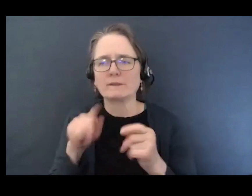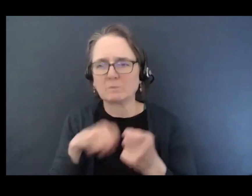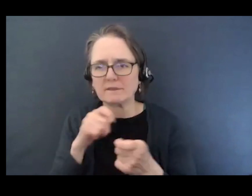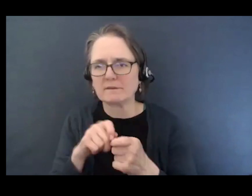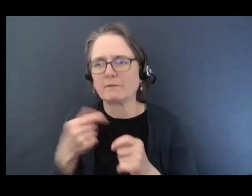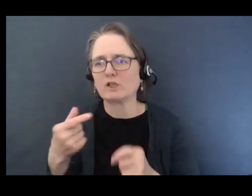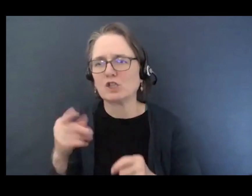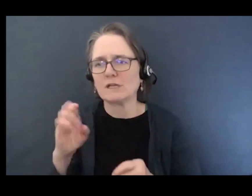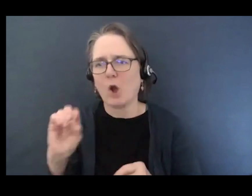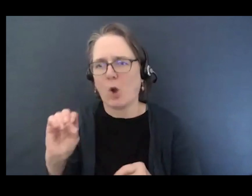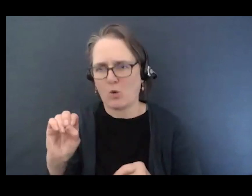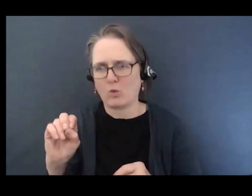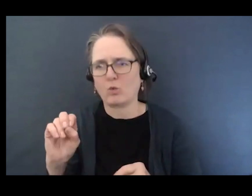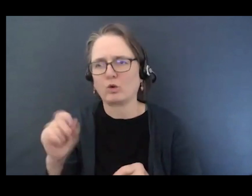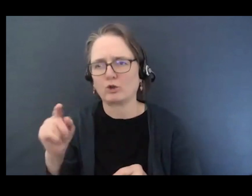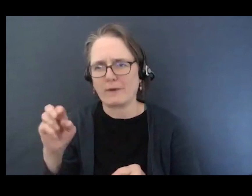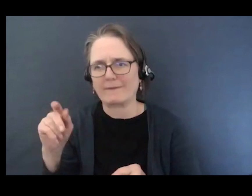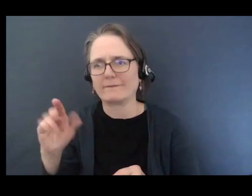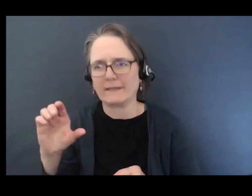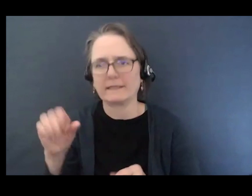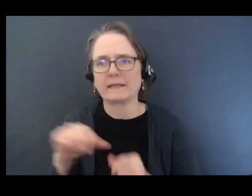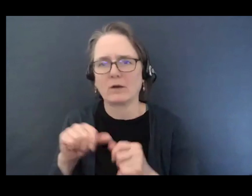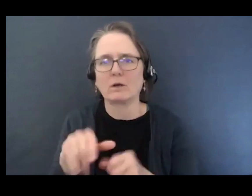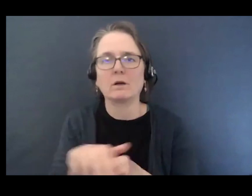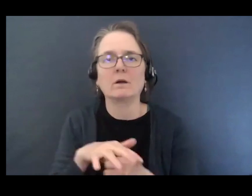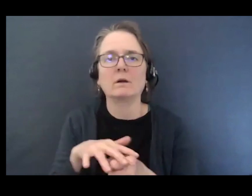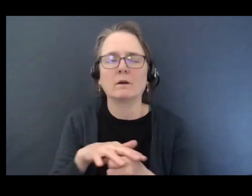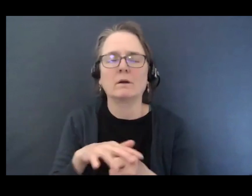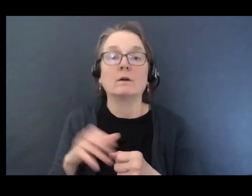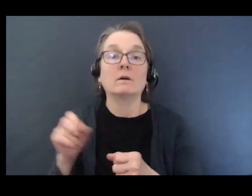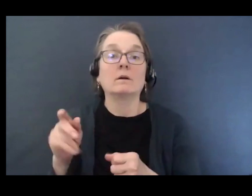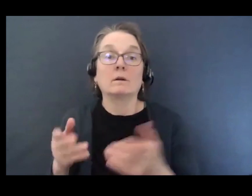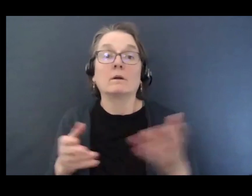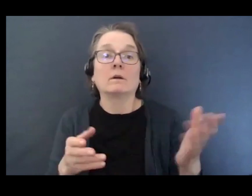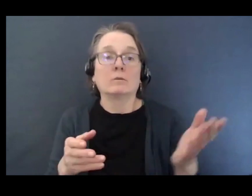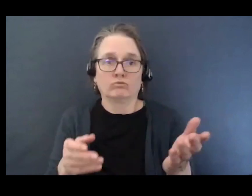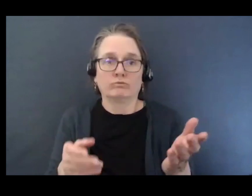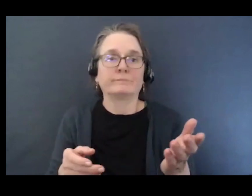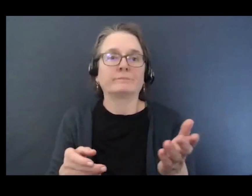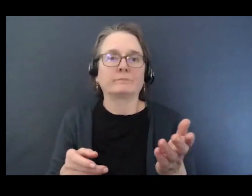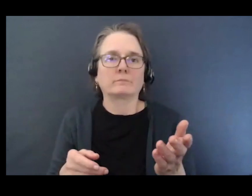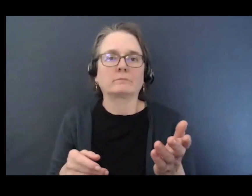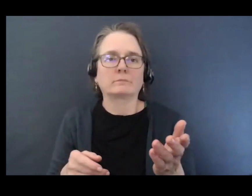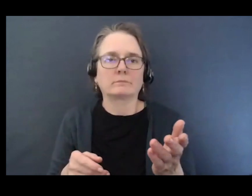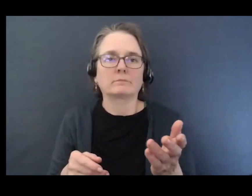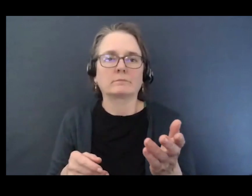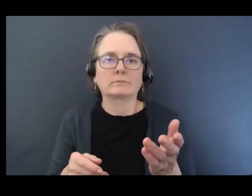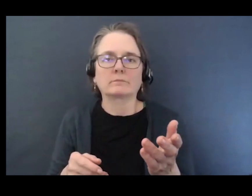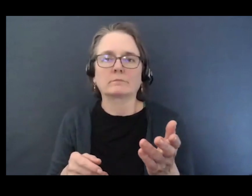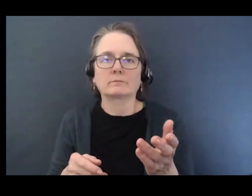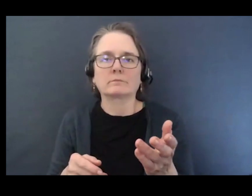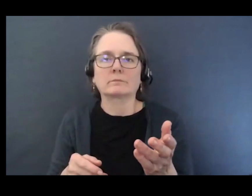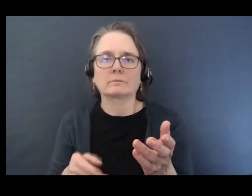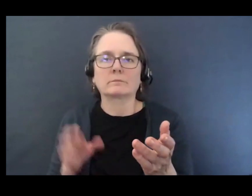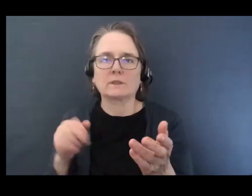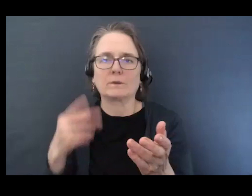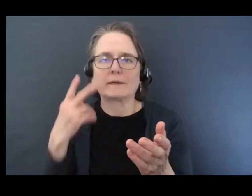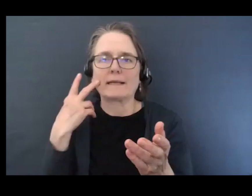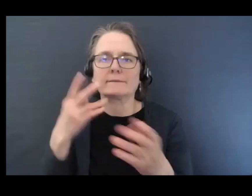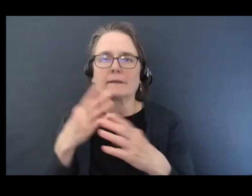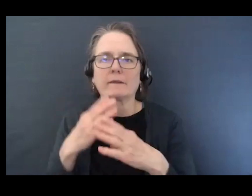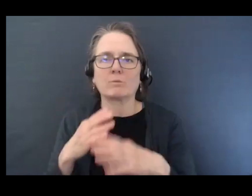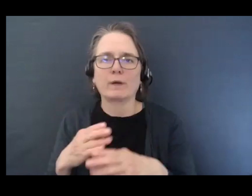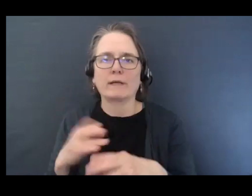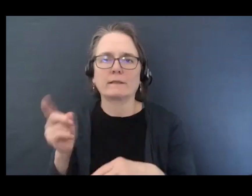is the existing conditions. This is what DC is currently like, so there's no change in value relative to existing conditions. And you can see the breakdown of where